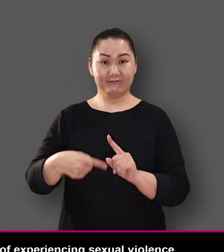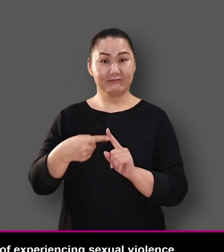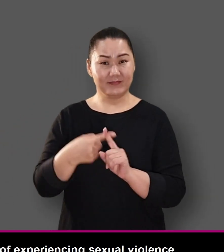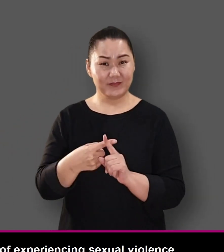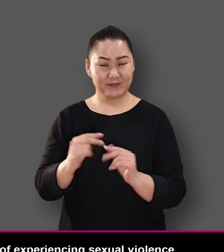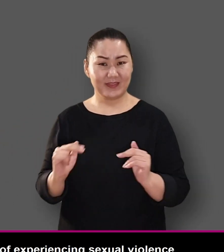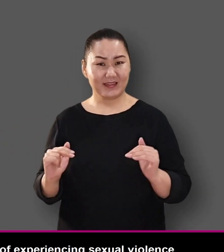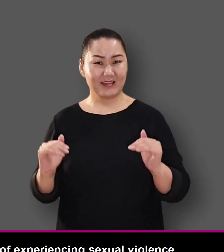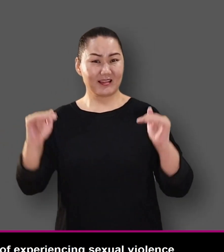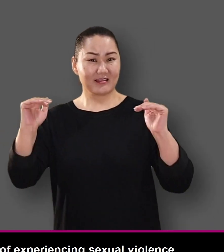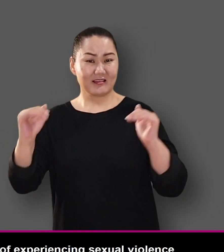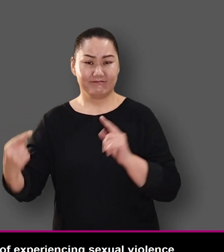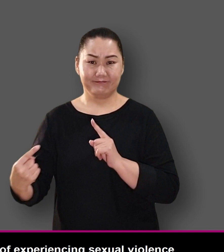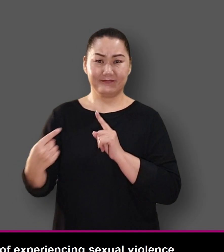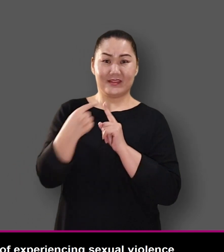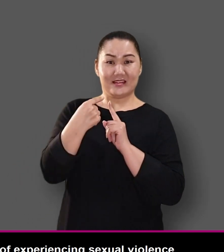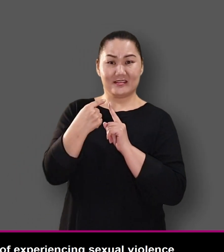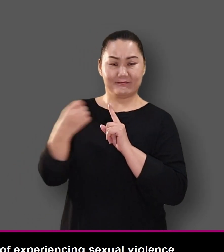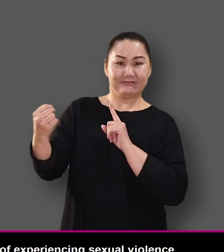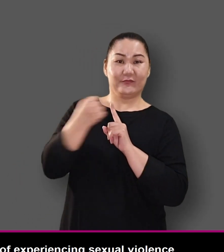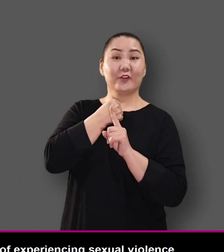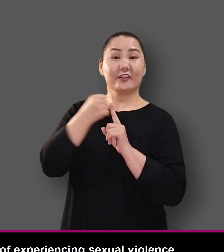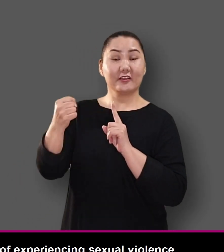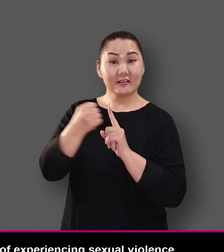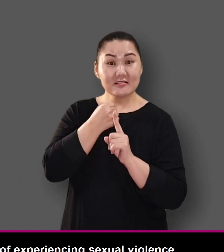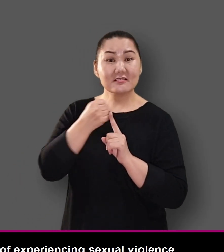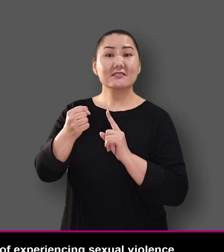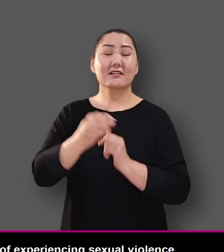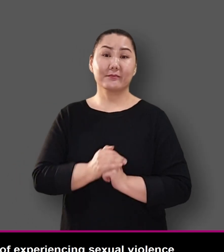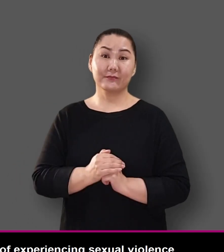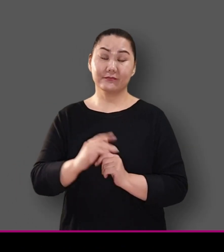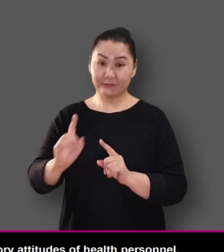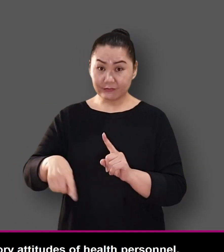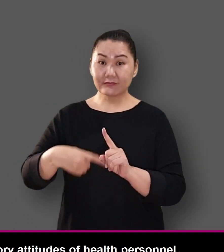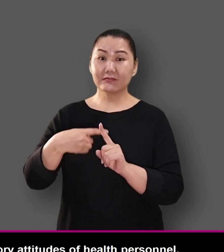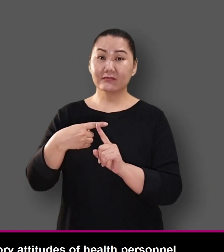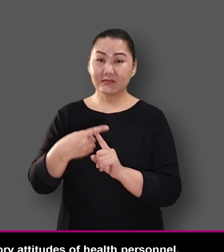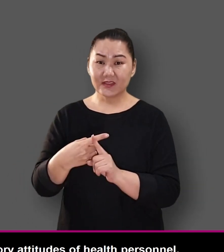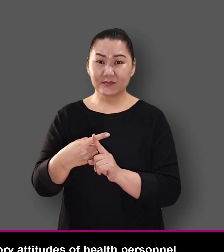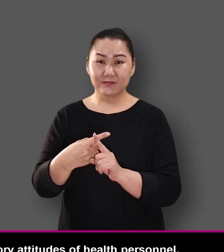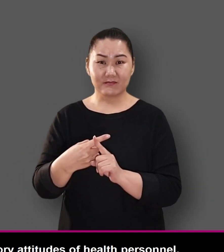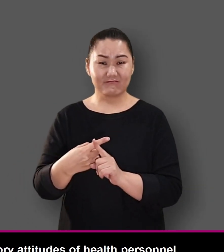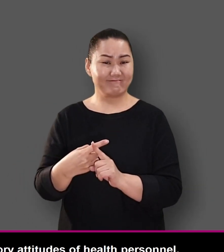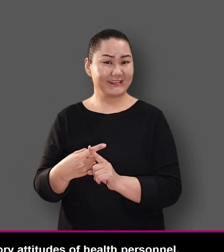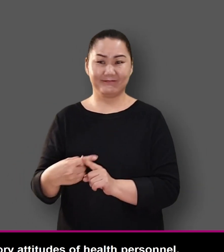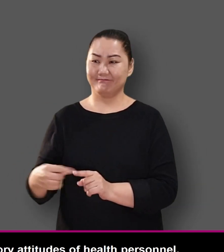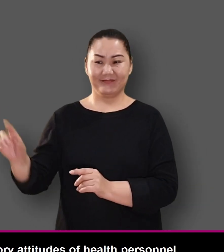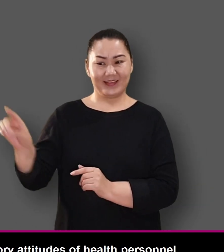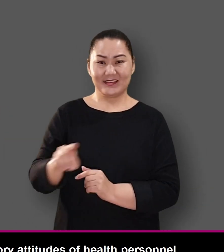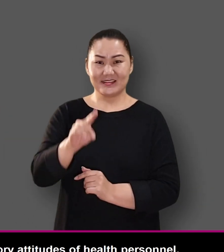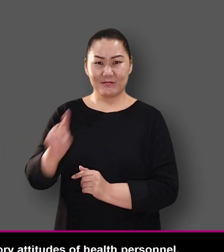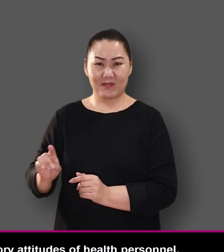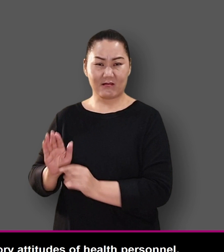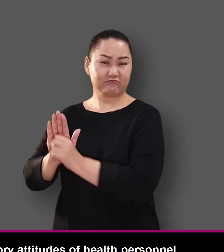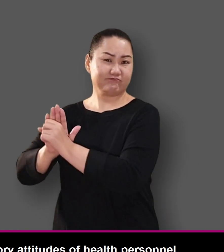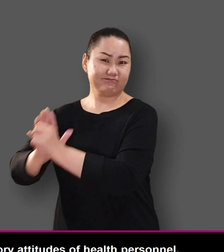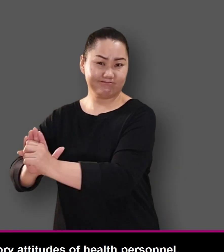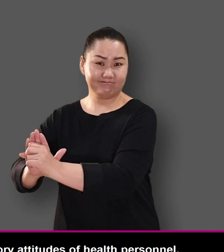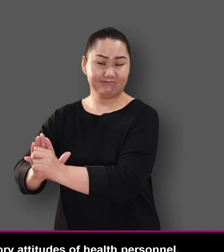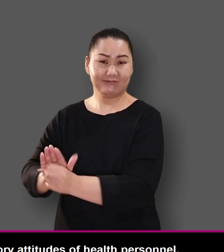and their overall high risk of experiencing sexual violence, combined with discriminatory attitudes of health personnel.